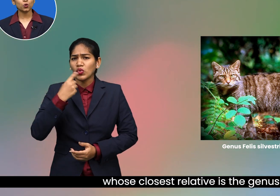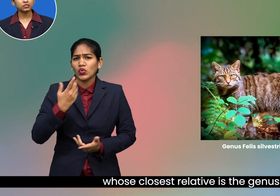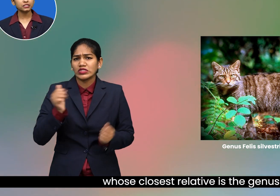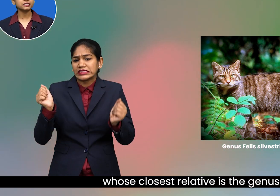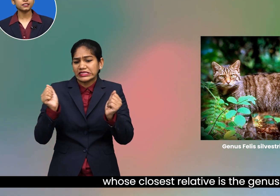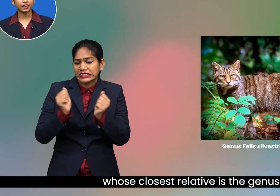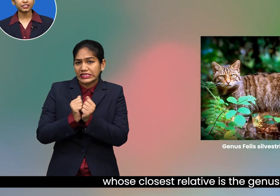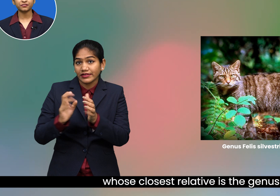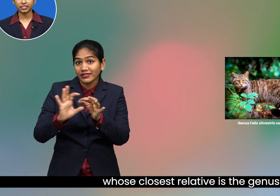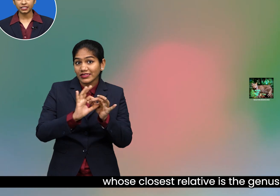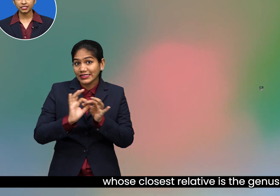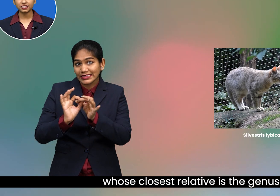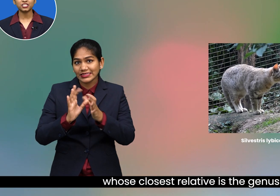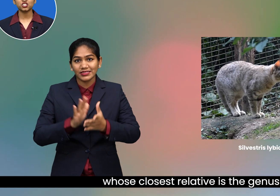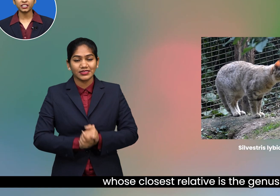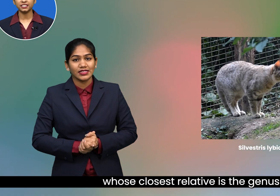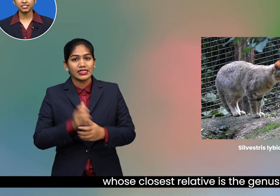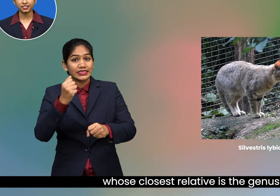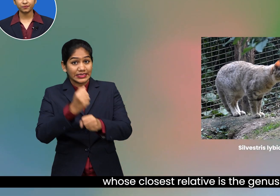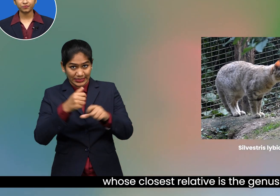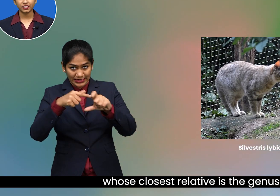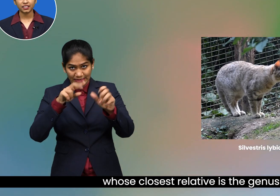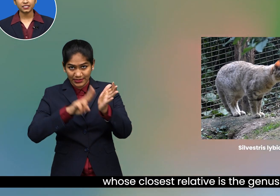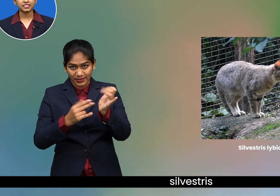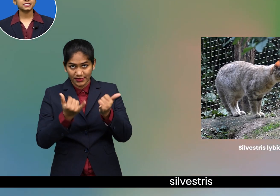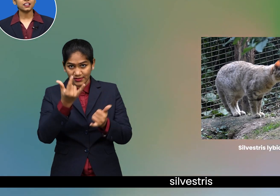whose closest relative is the genus